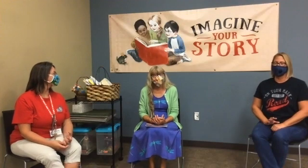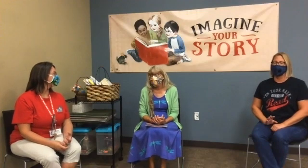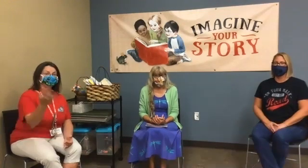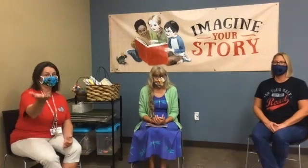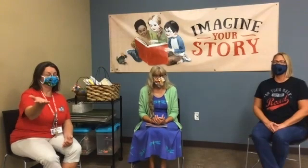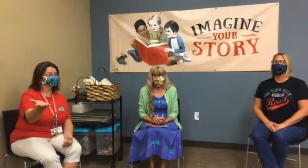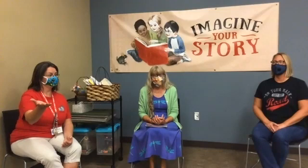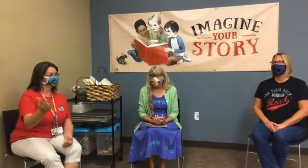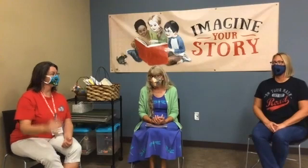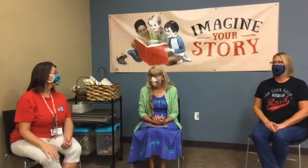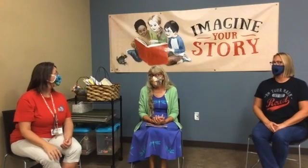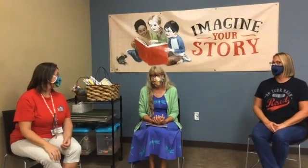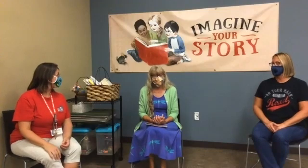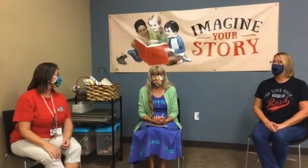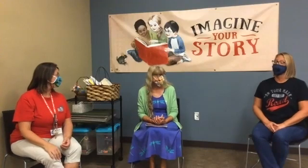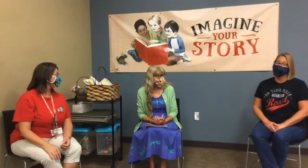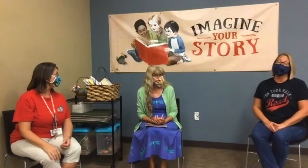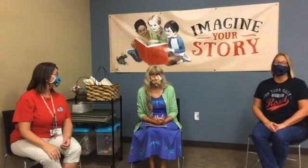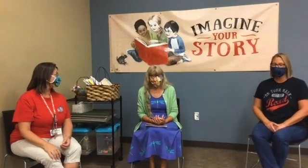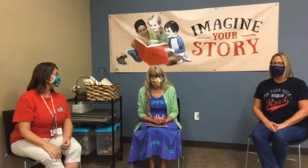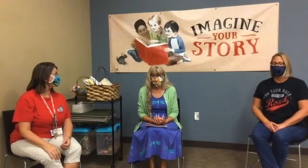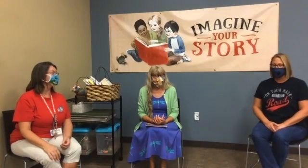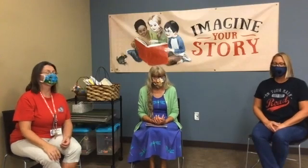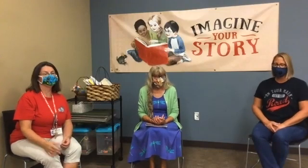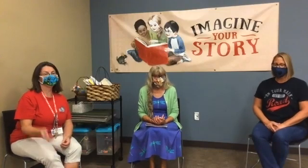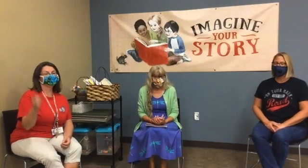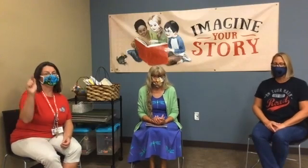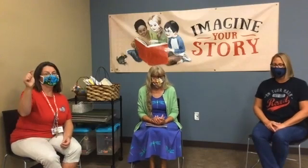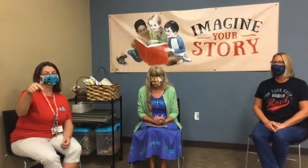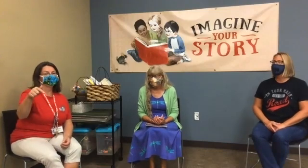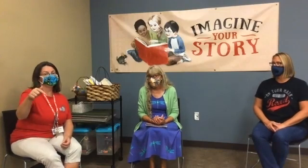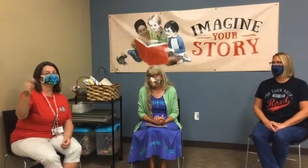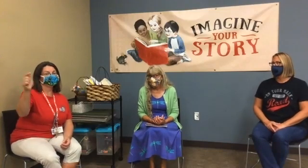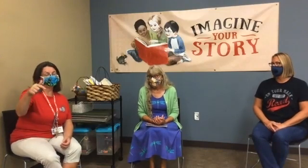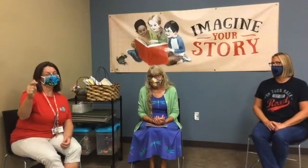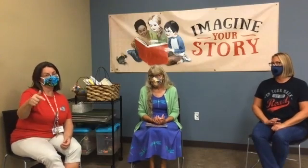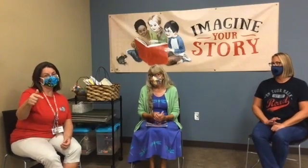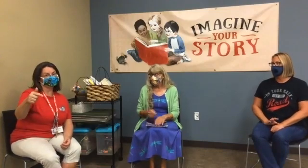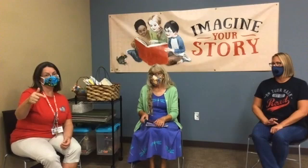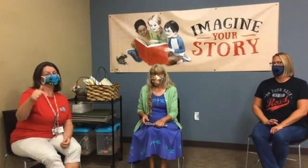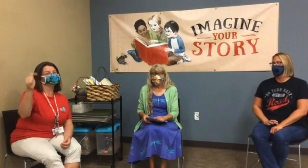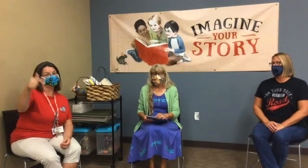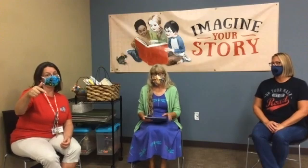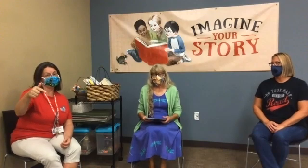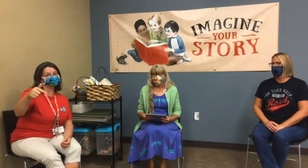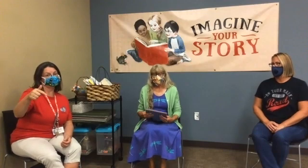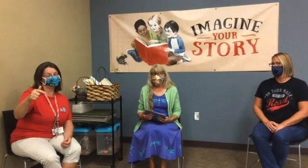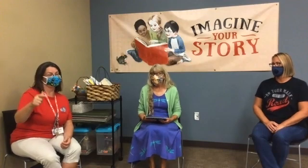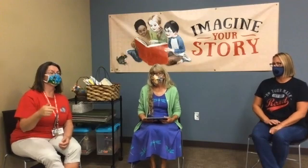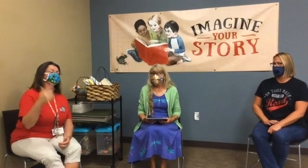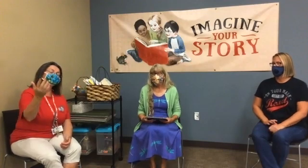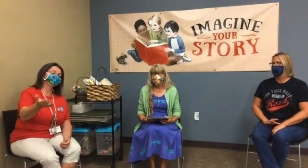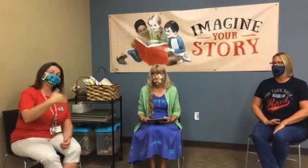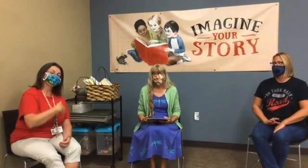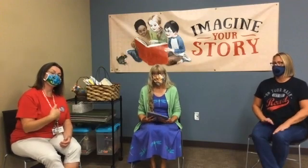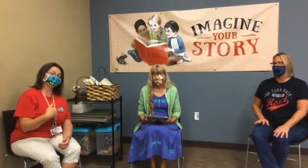and reserve them, or and you can get books and videos delivered right outside to your car. If you're on Facebook and seeing us on